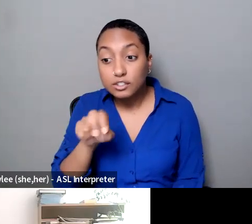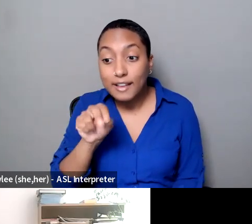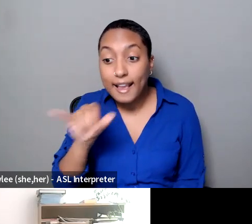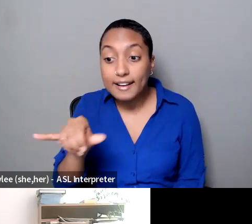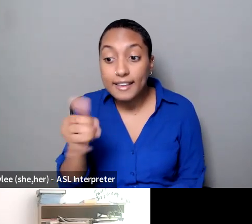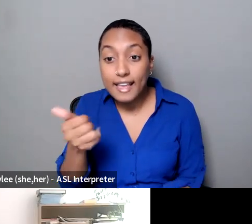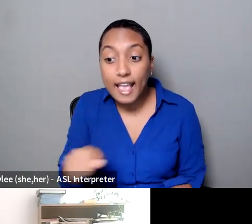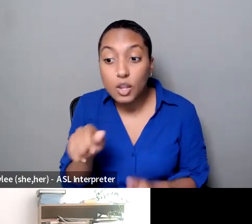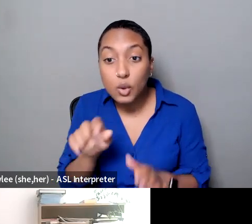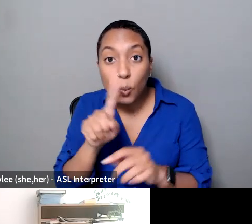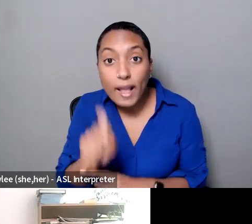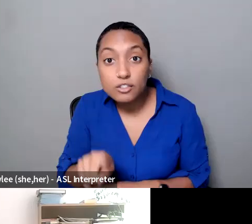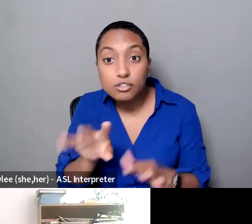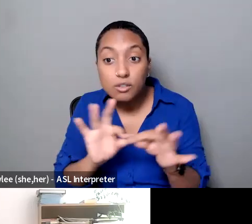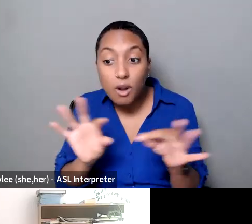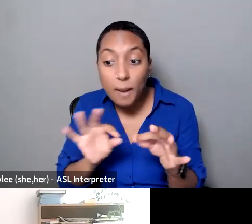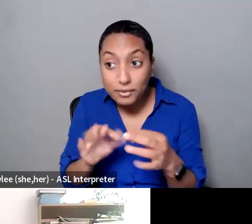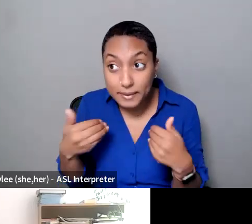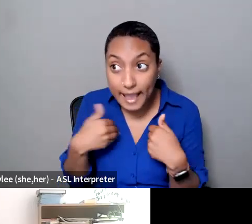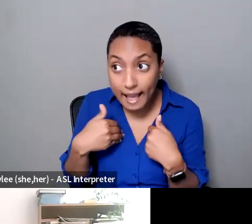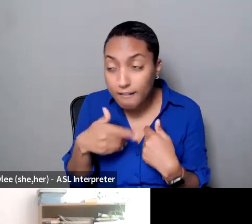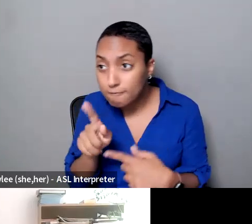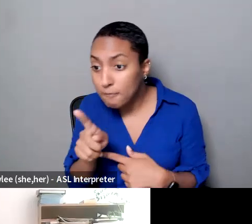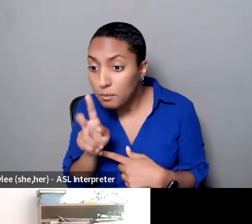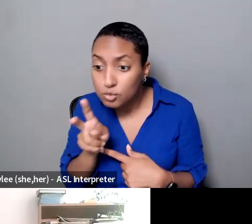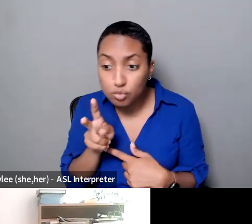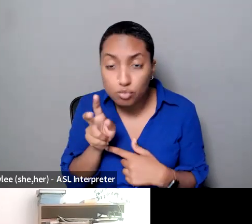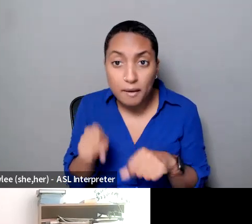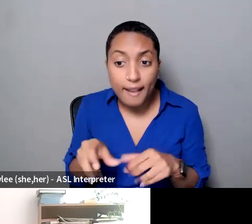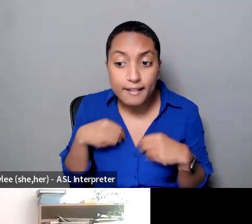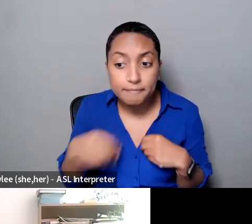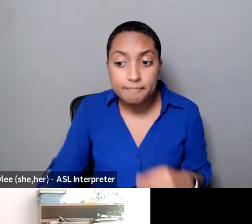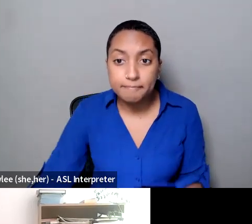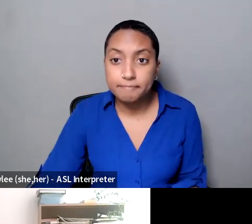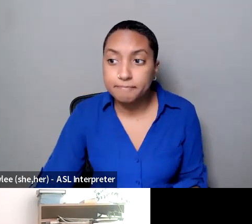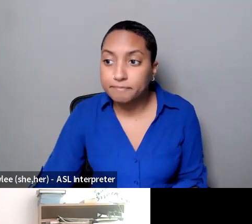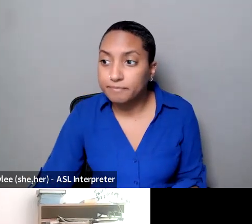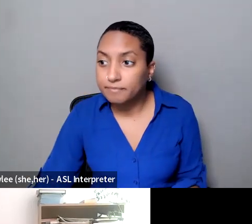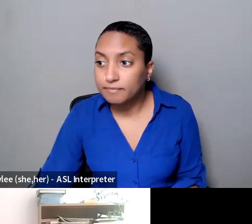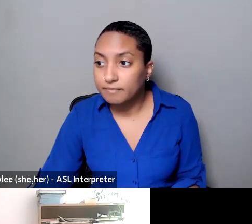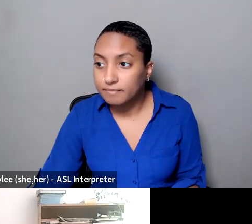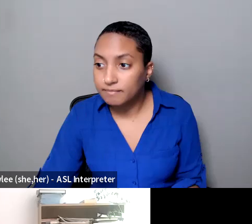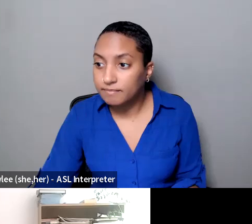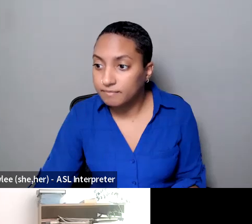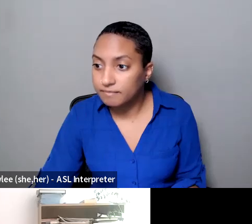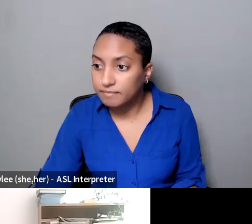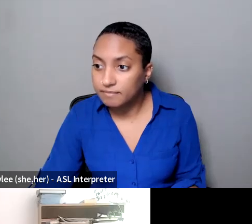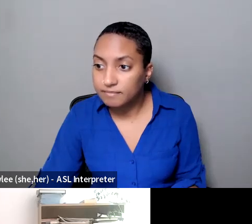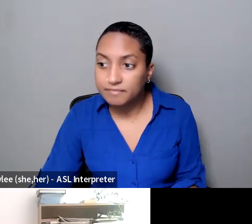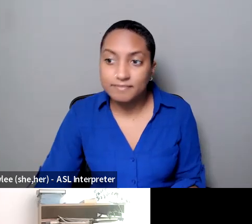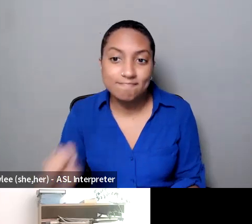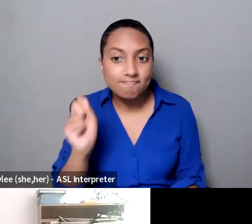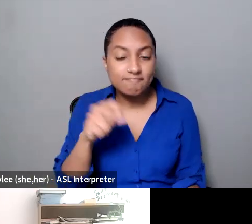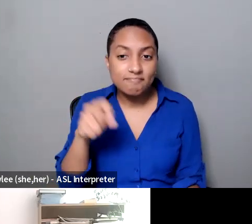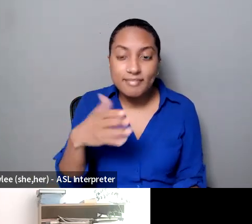or comments, we have a moment or two to take those. Yeah, absolutely. Thank you, Bill. Thank you,